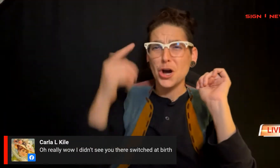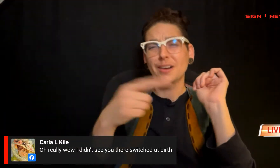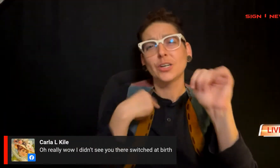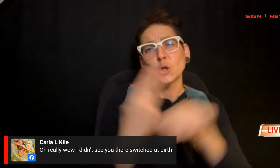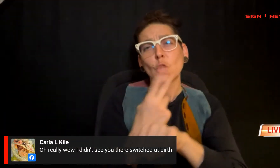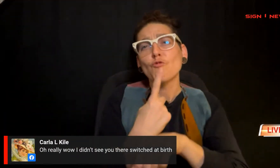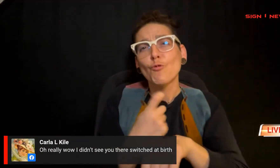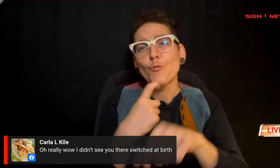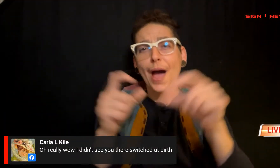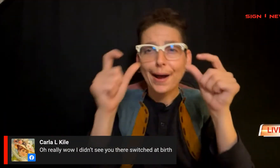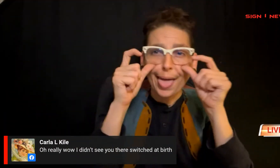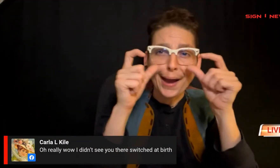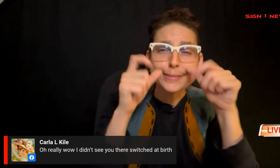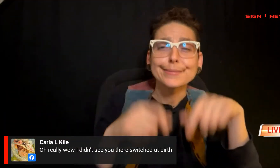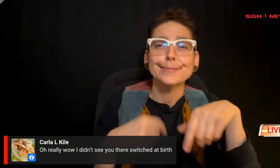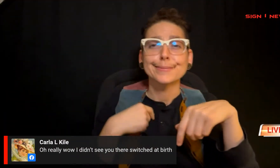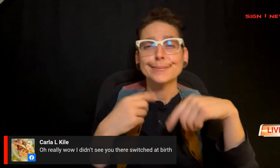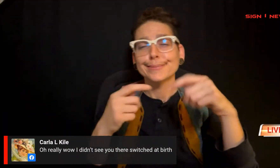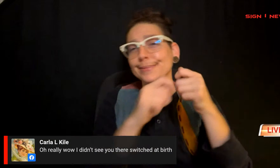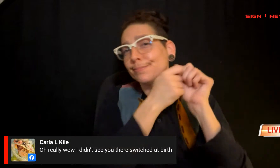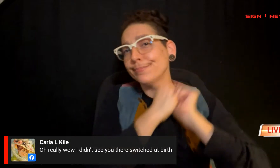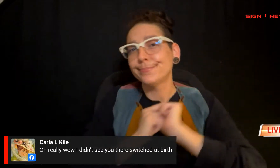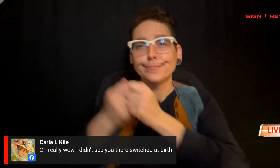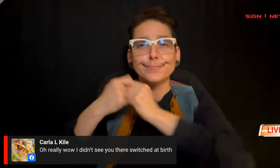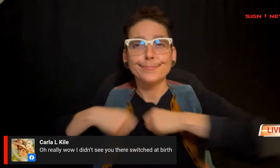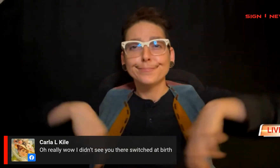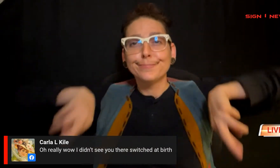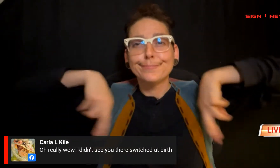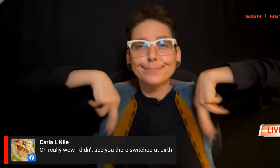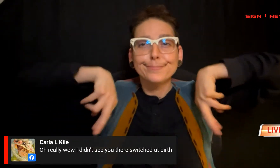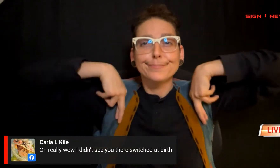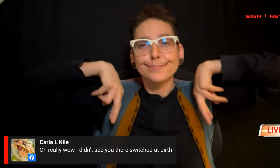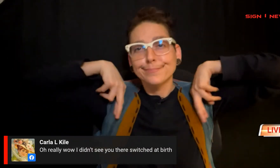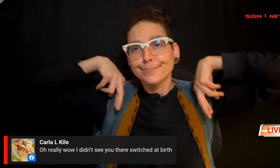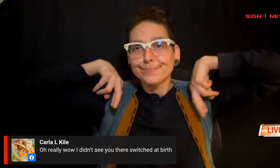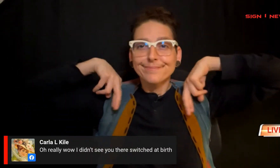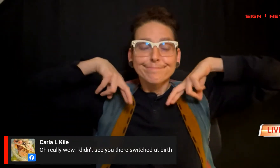Oh, that was a long time ago. I was wearing red glasses, I had braids,